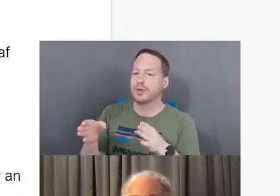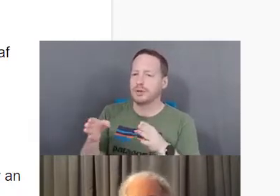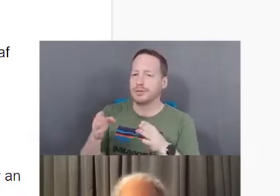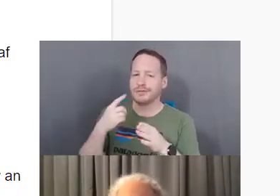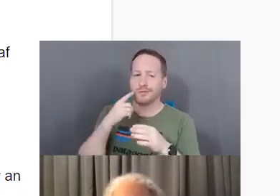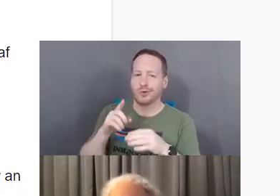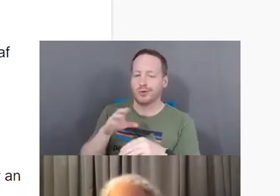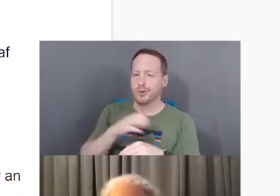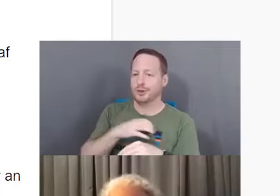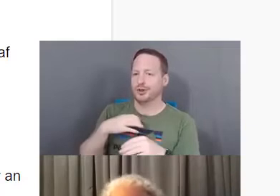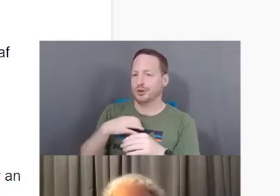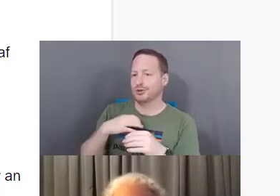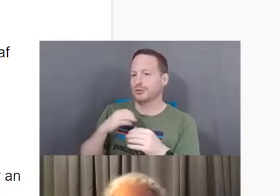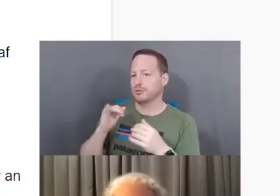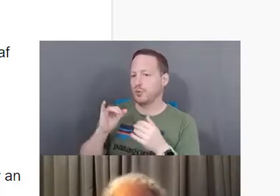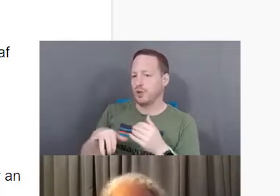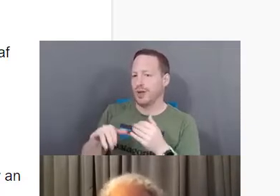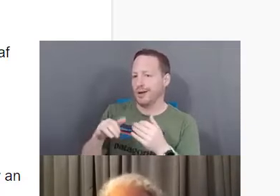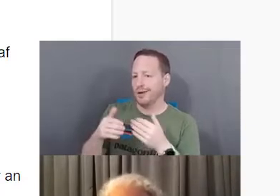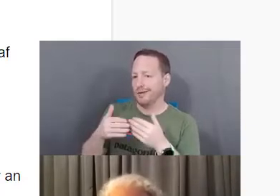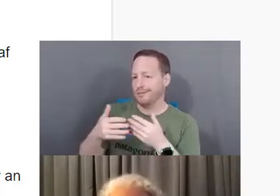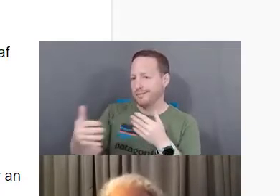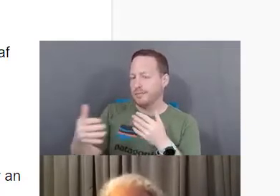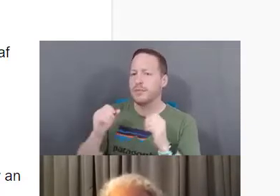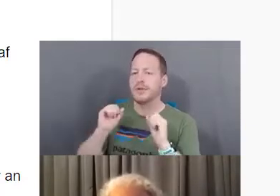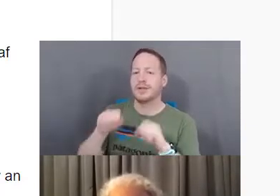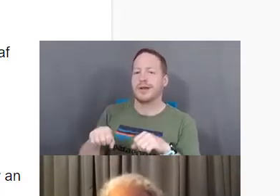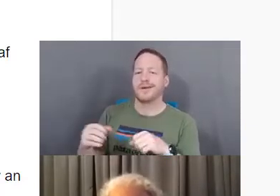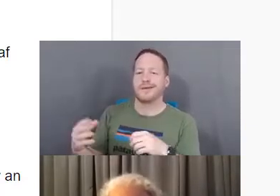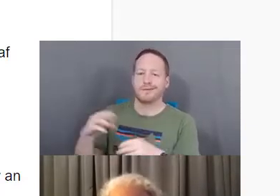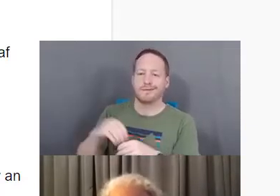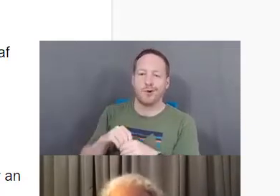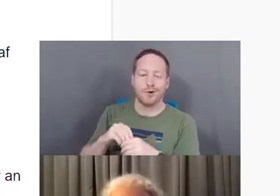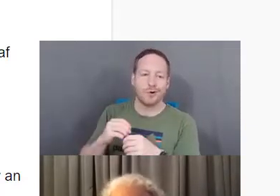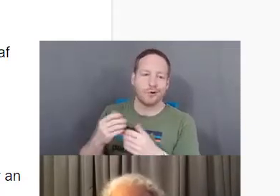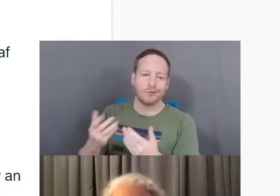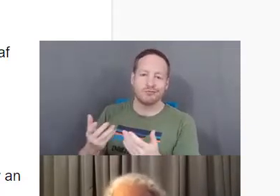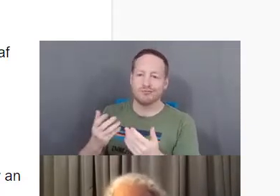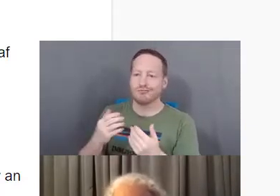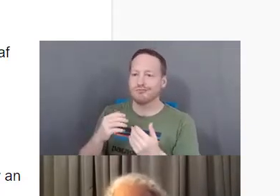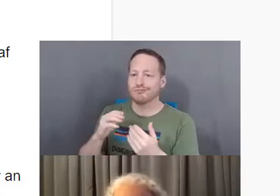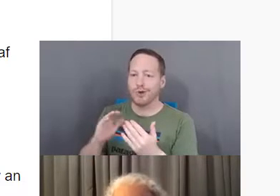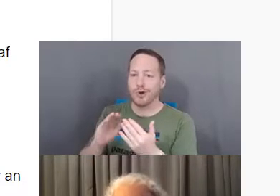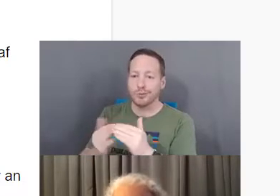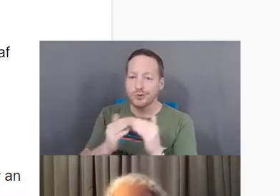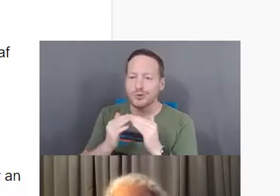an action plan specifically for this purpose so that we could involve, let's